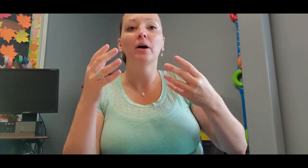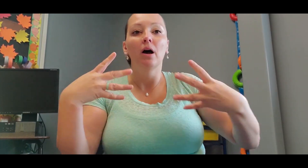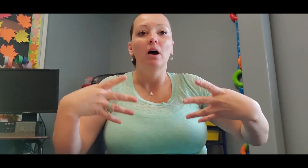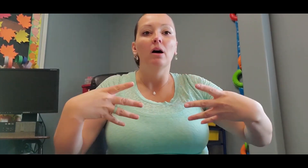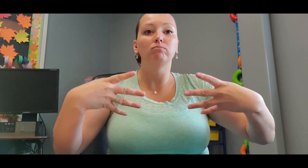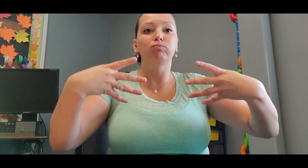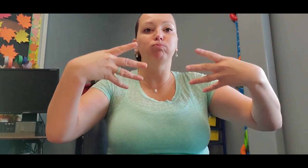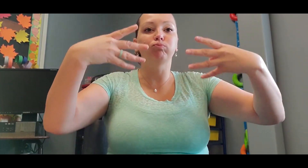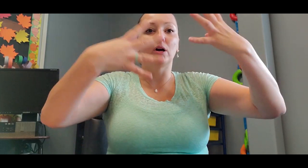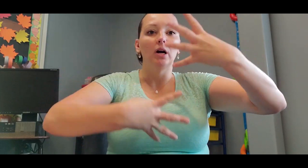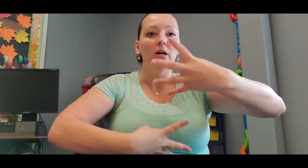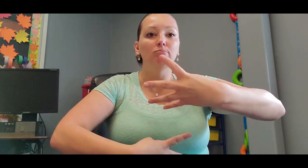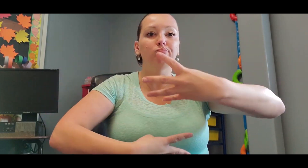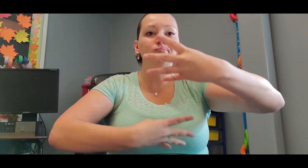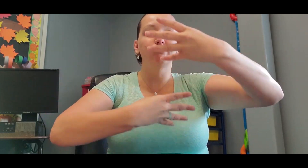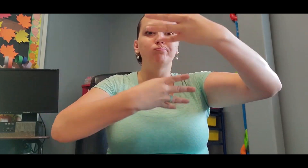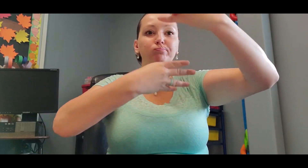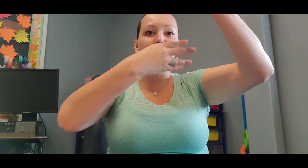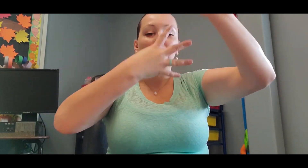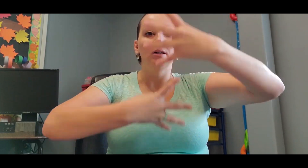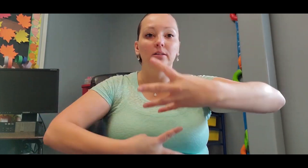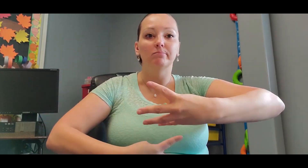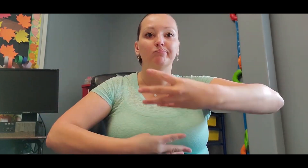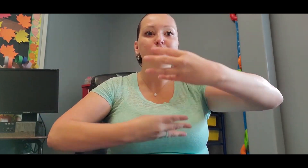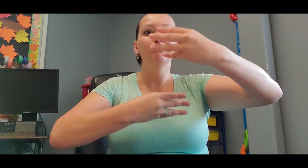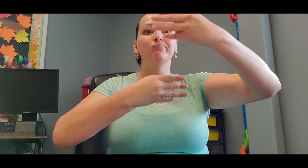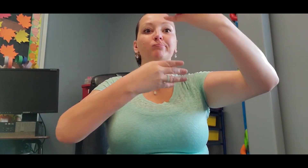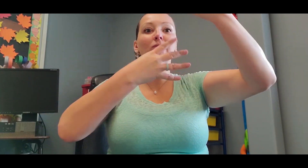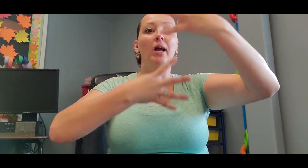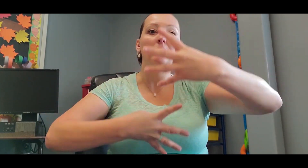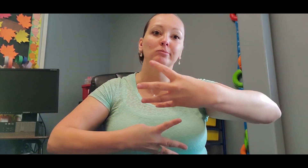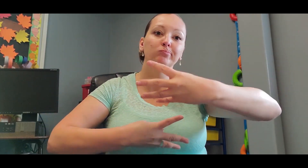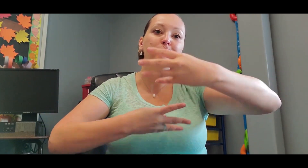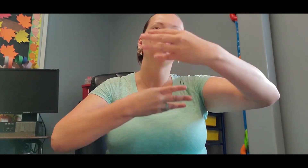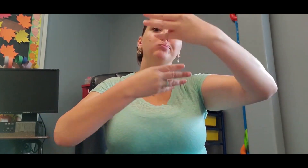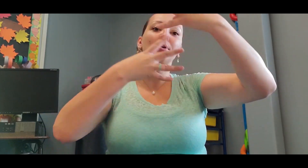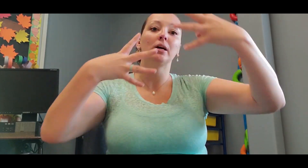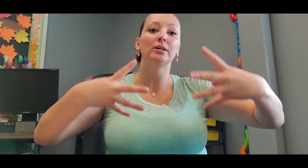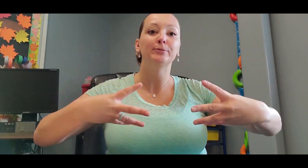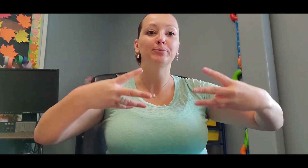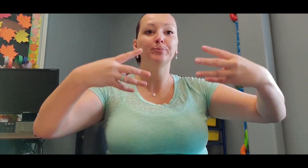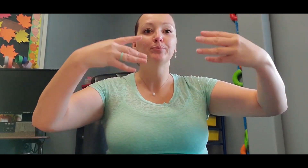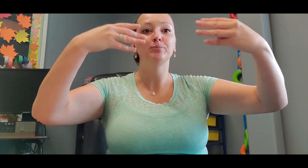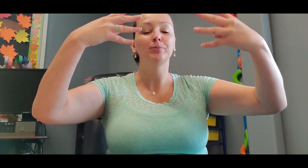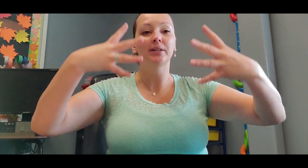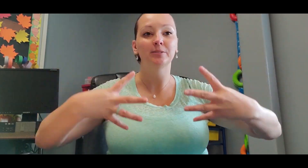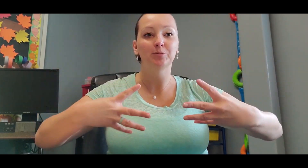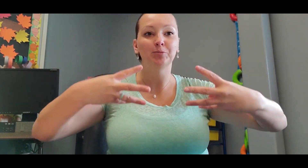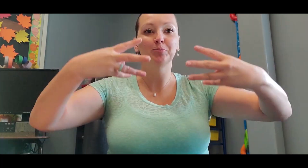everybody's names, their jobs, and their roles, and you can watch as the credits roll up the screen.